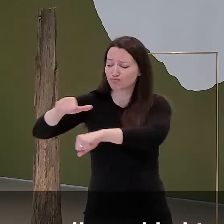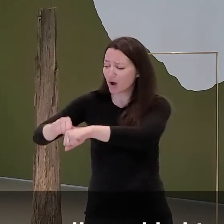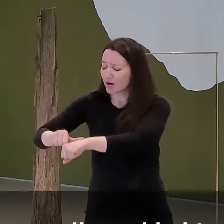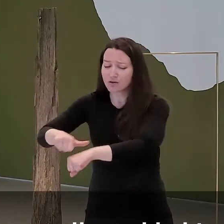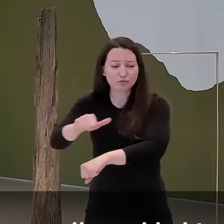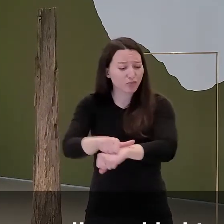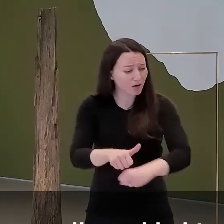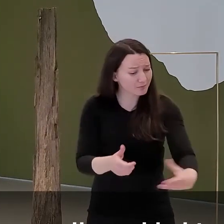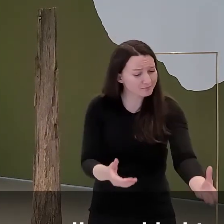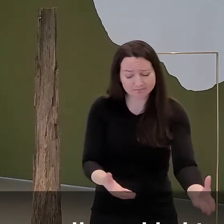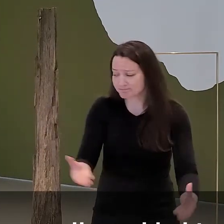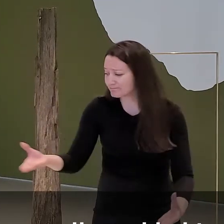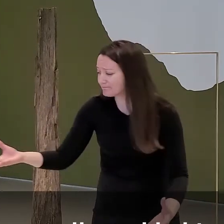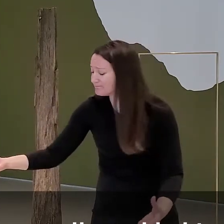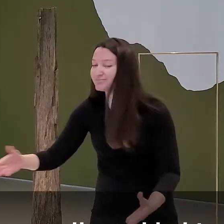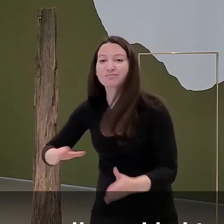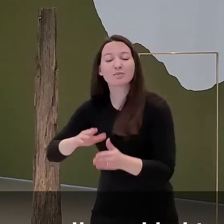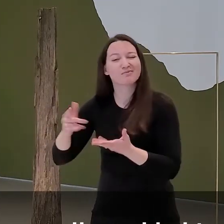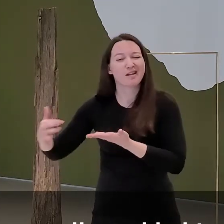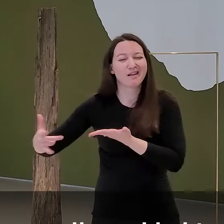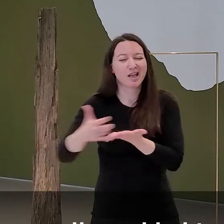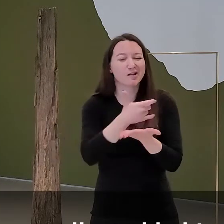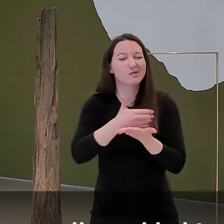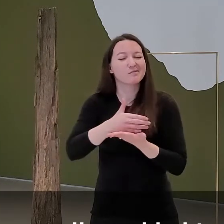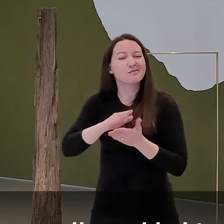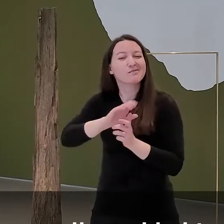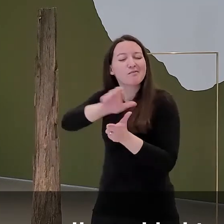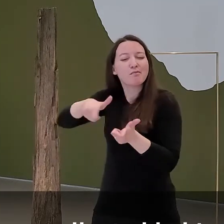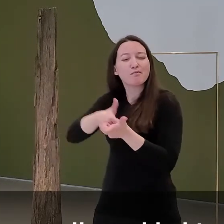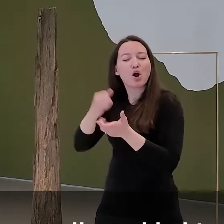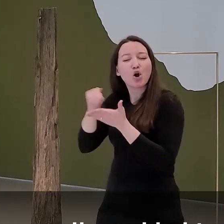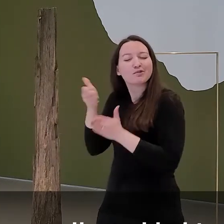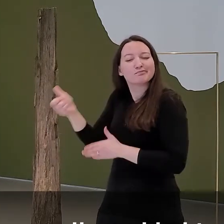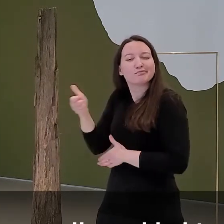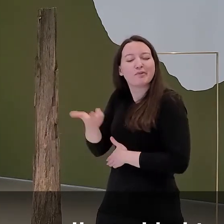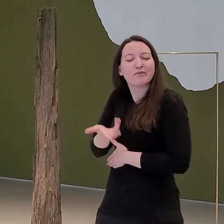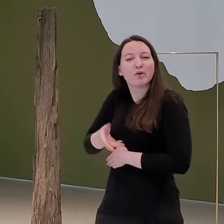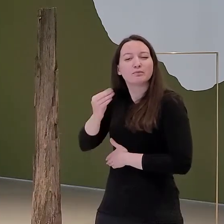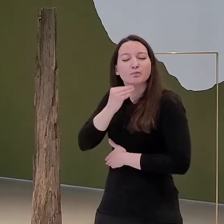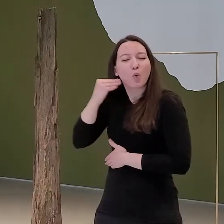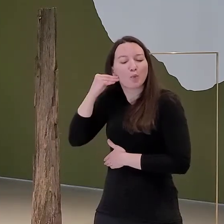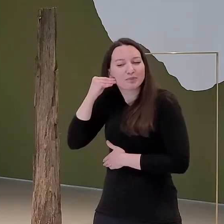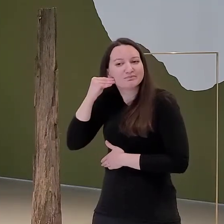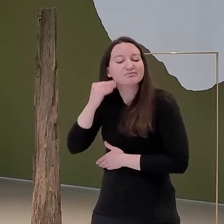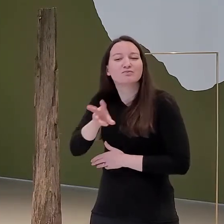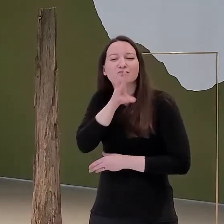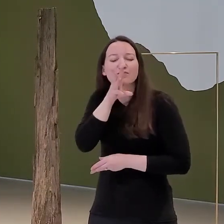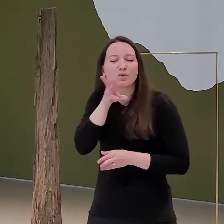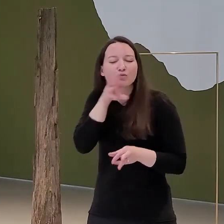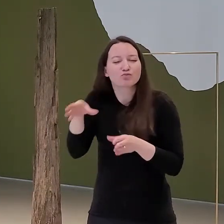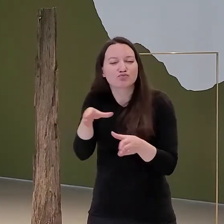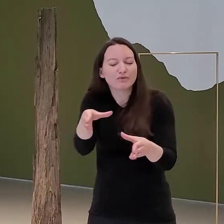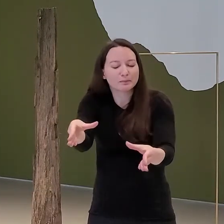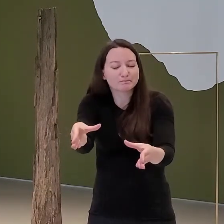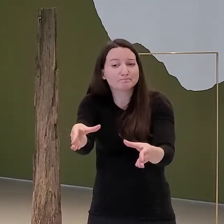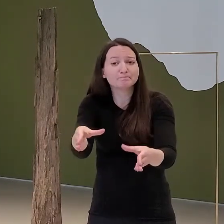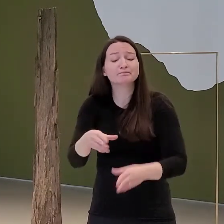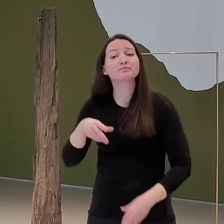behind the artist's familial home in a riverbed. Peña Salinas argues that all the